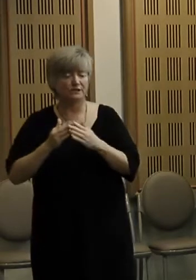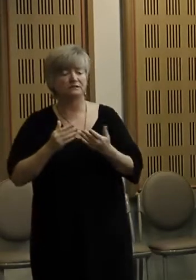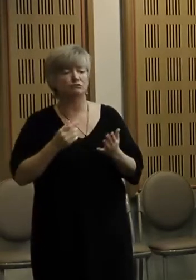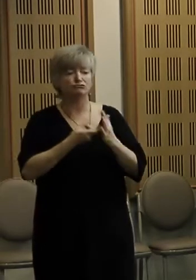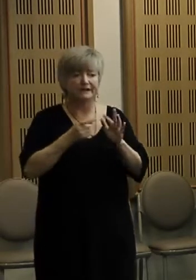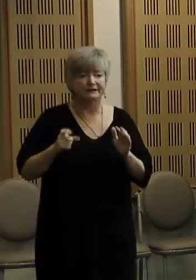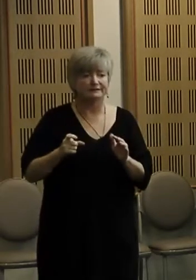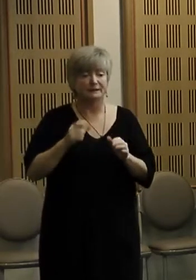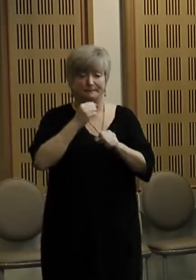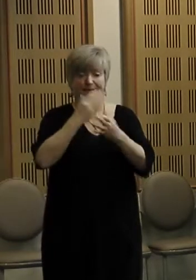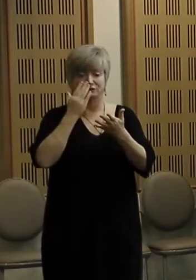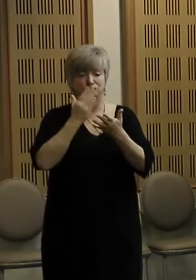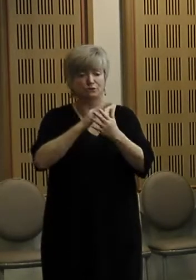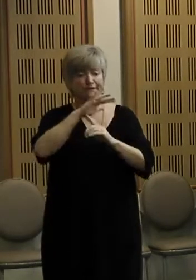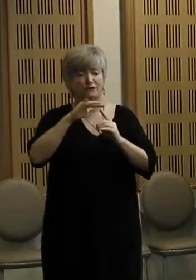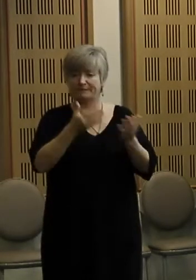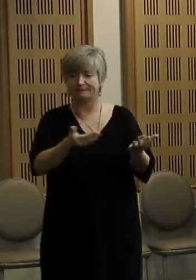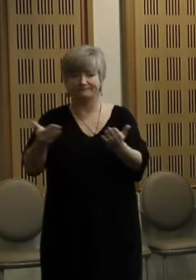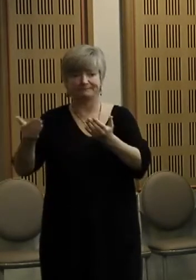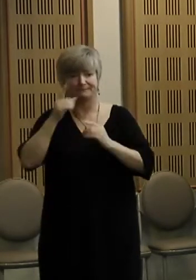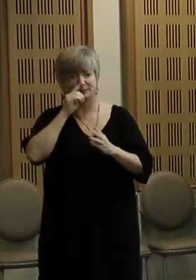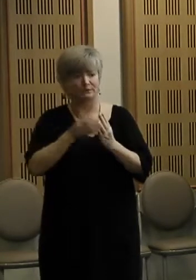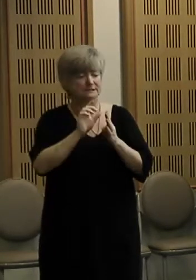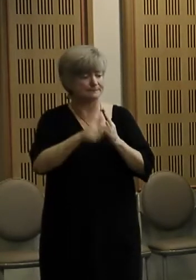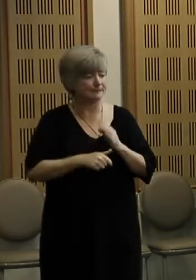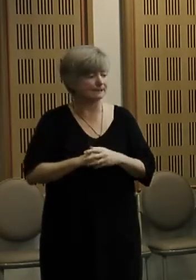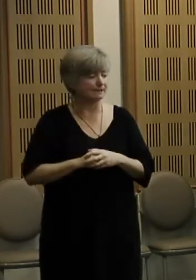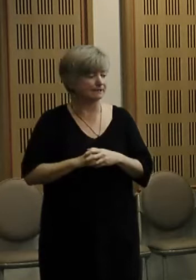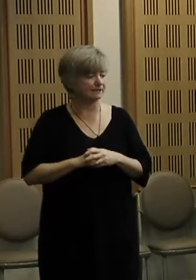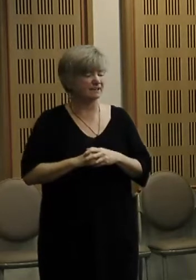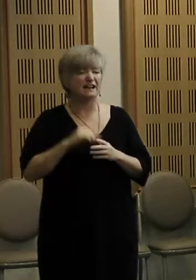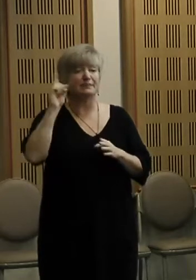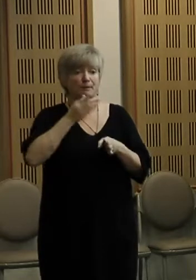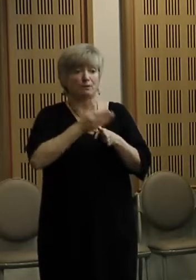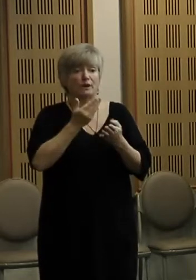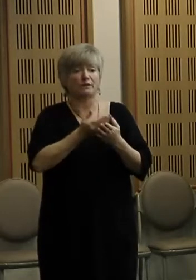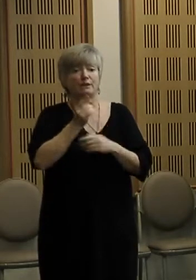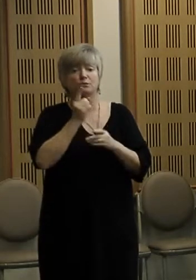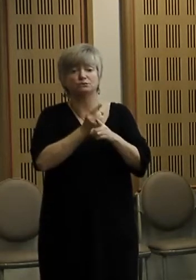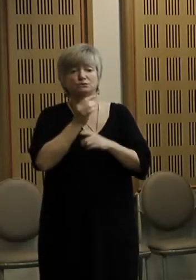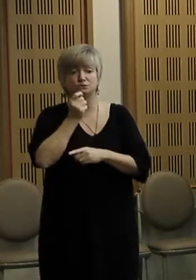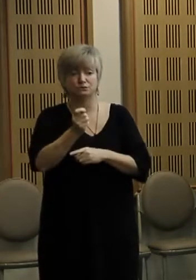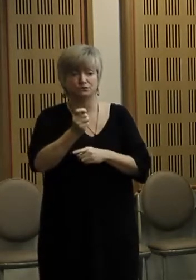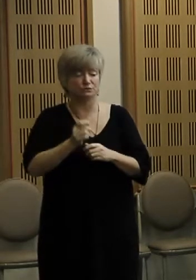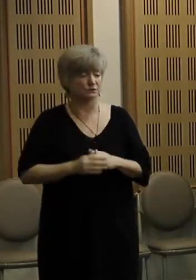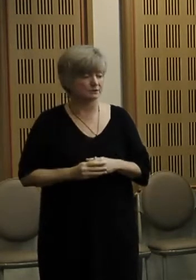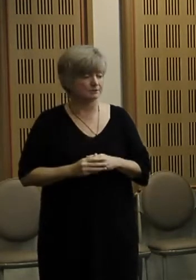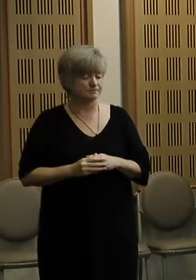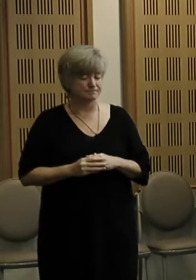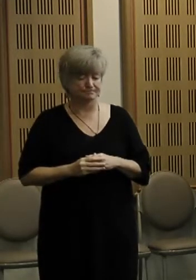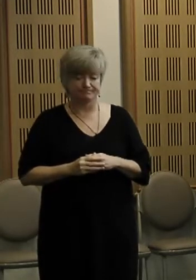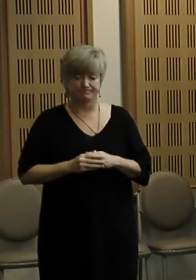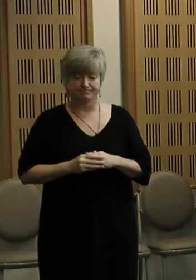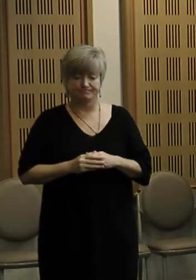that the environments are welcoming. Now, we are doing a little bit of work in this space, and I'll talk about that soon. We also need to ensure that